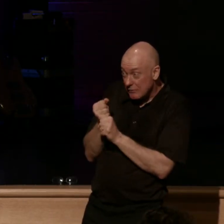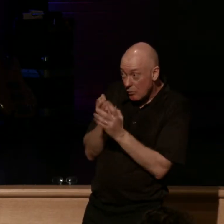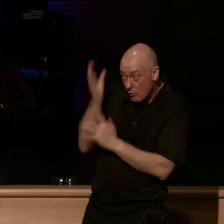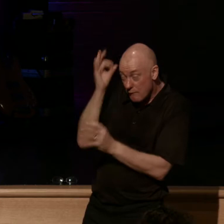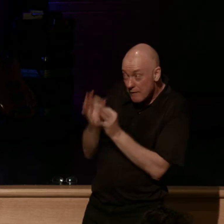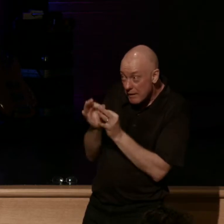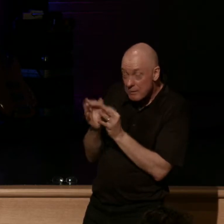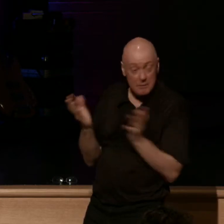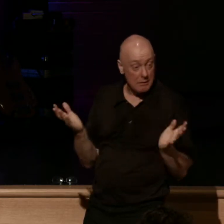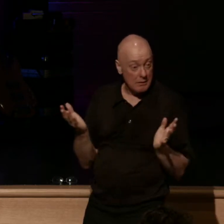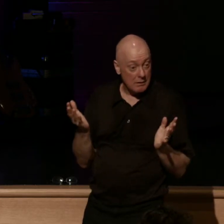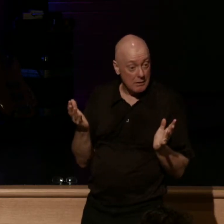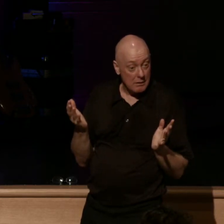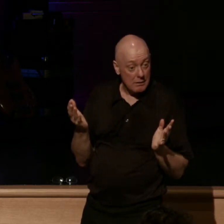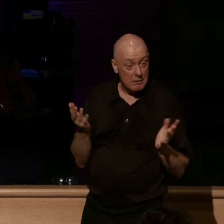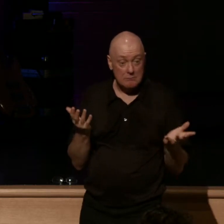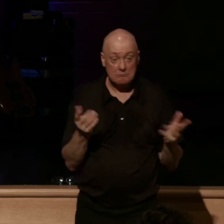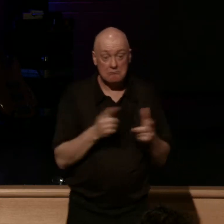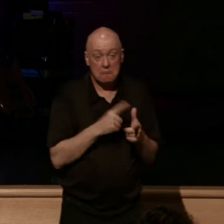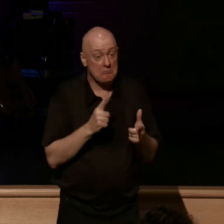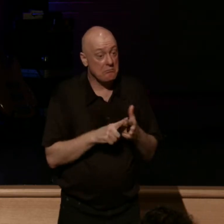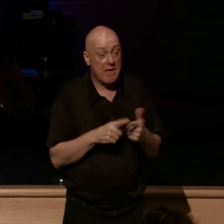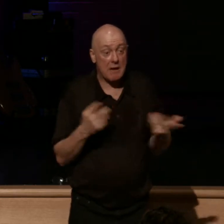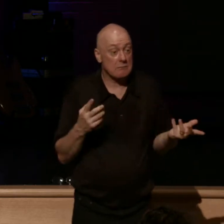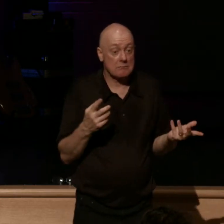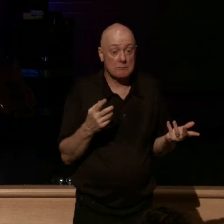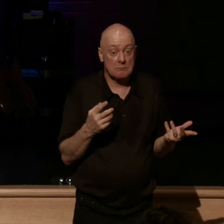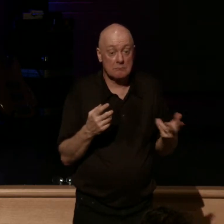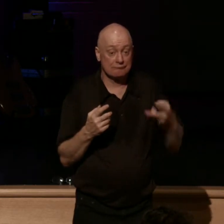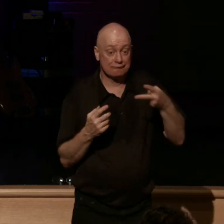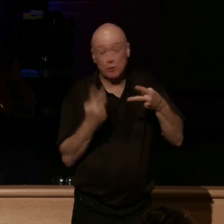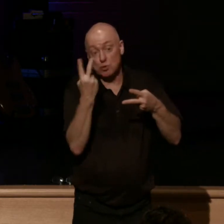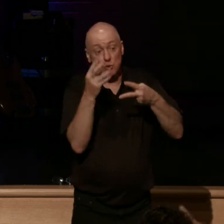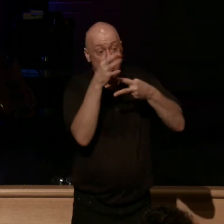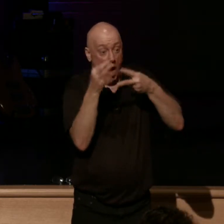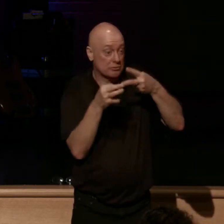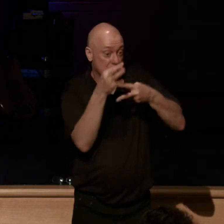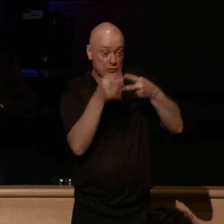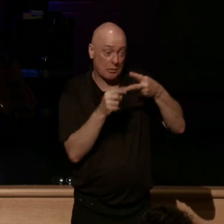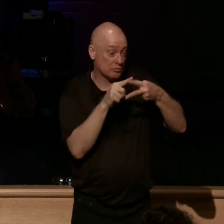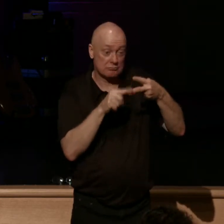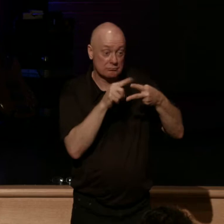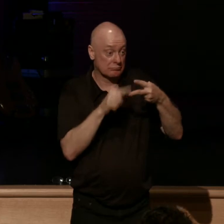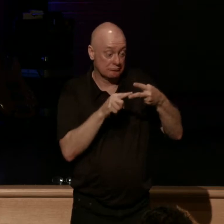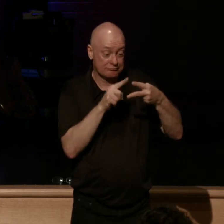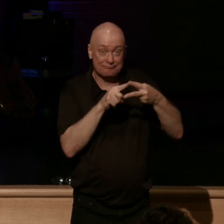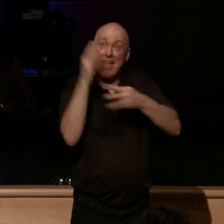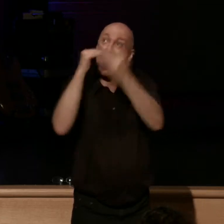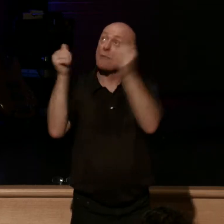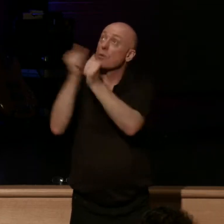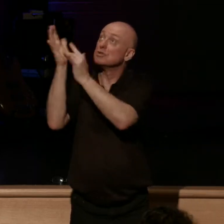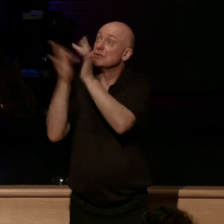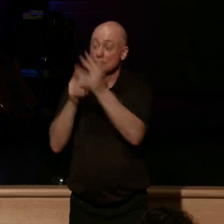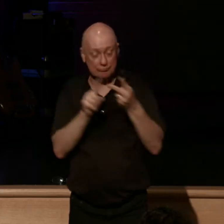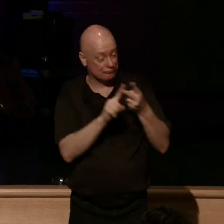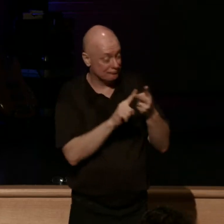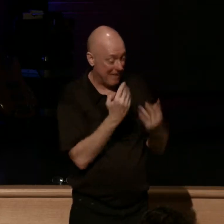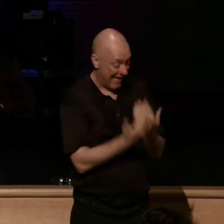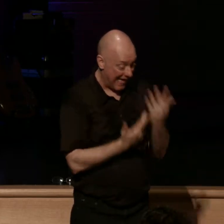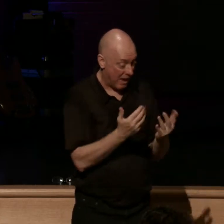people's sins, then there's really only one or two options, one of two options in this life: heaven with Jesus,